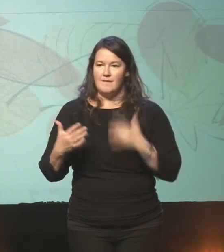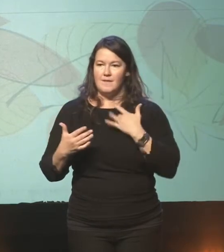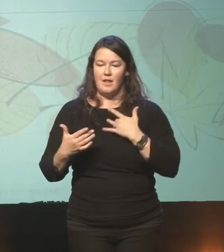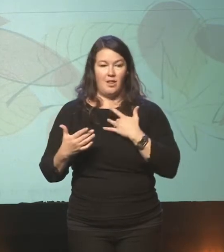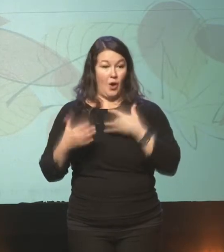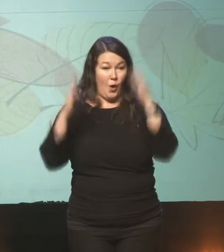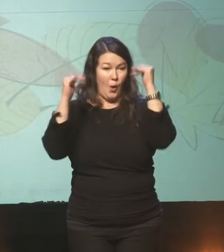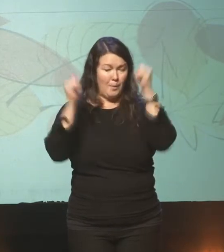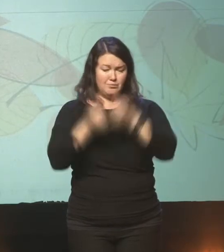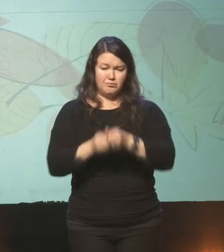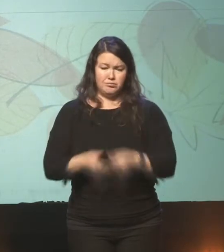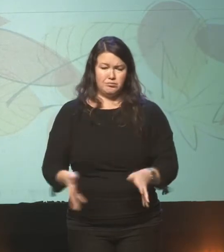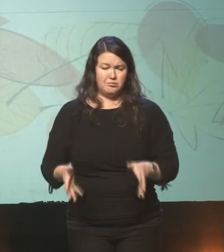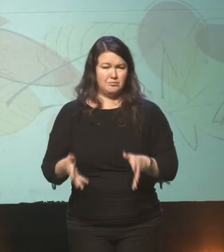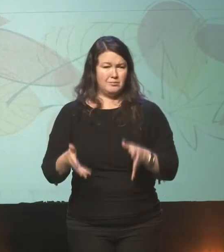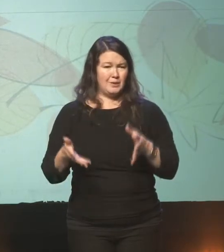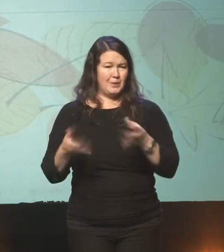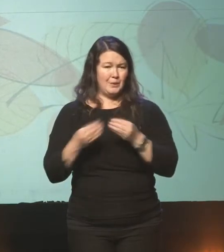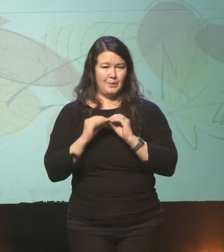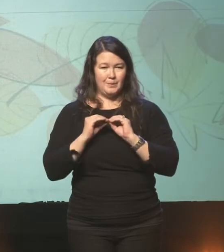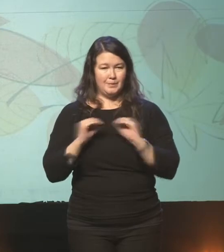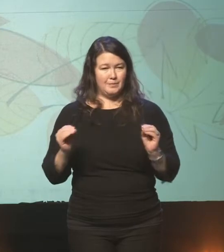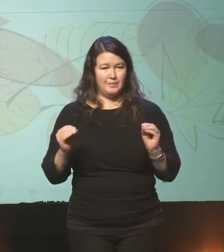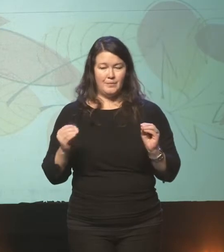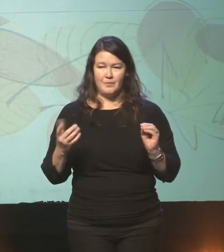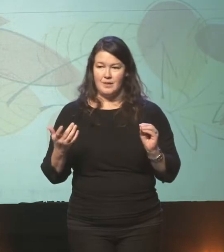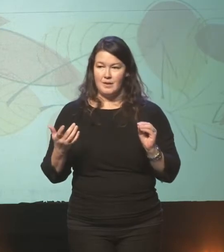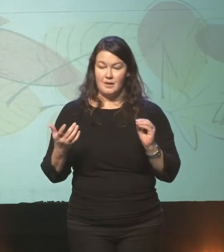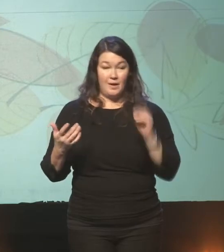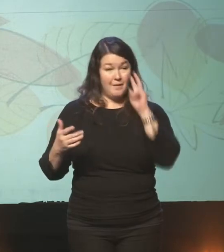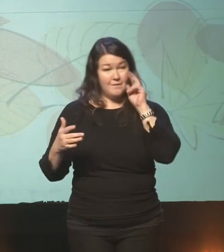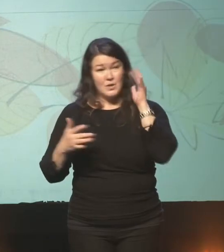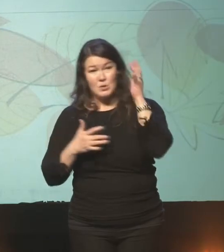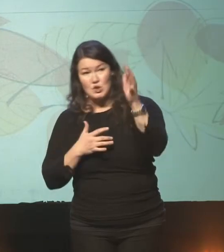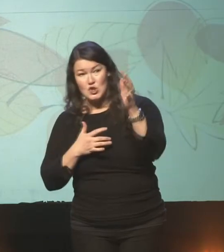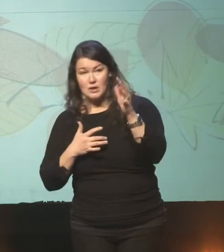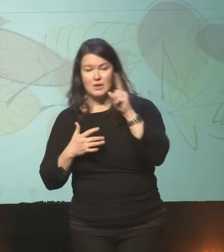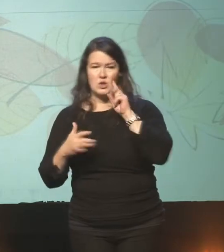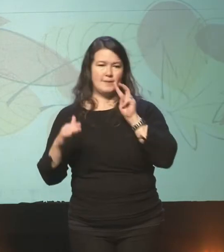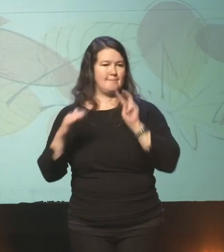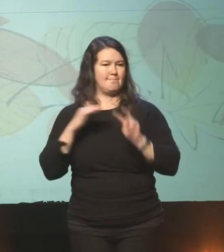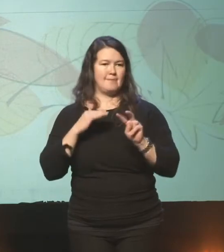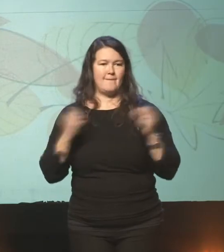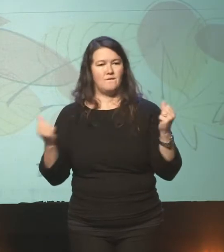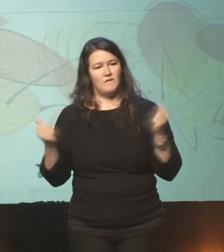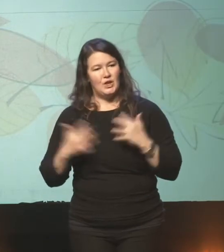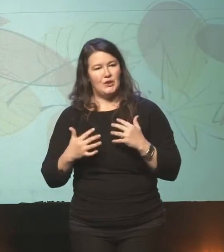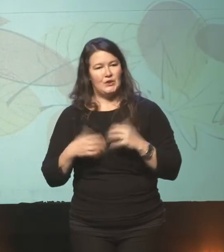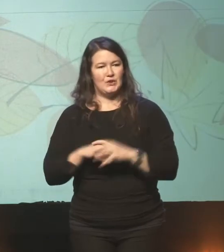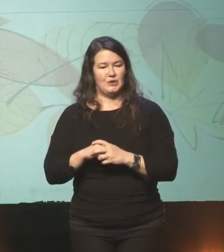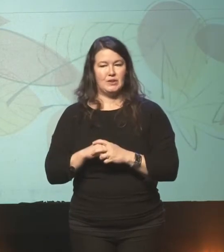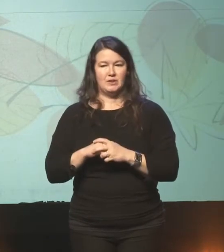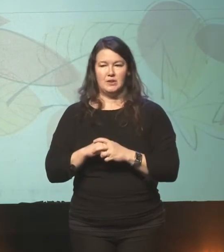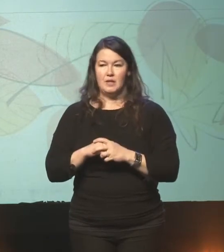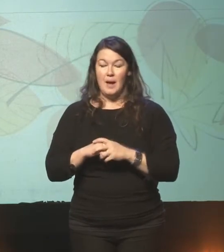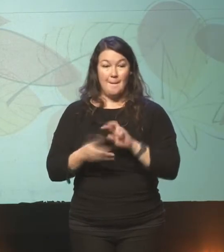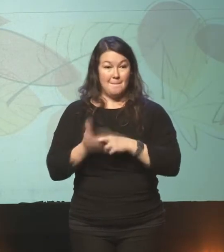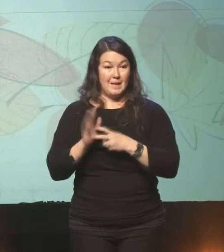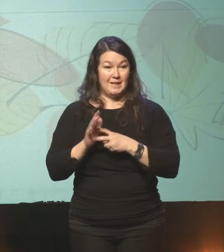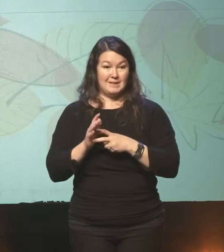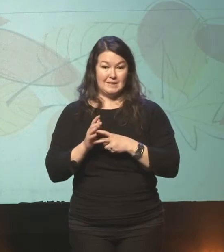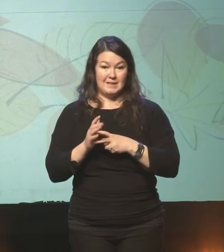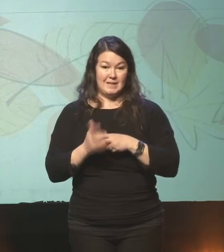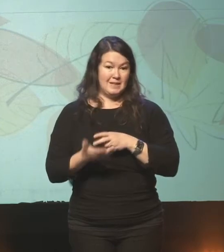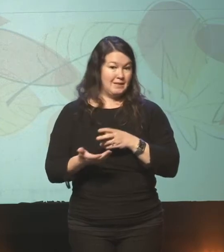hope that we go through. There's a fear of the future. And that fear of the future stunts our ability to make a decision